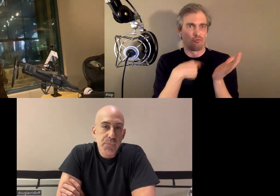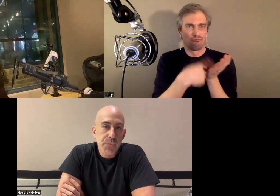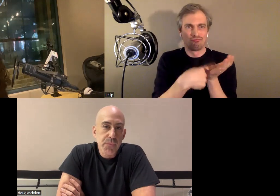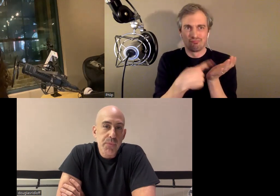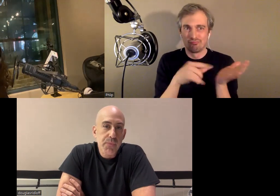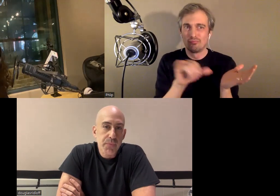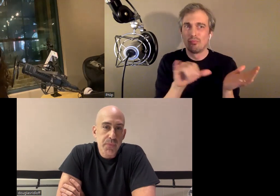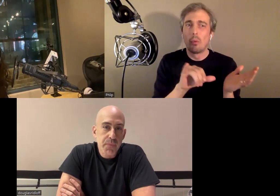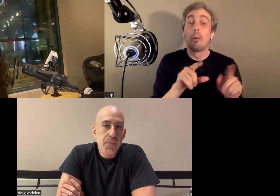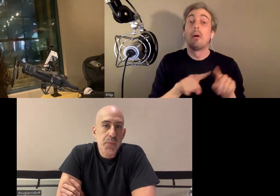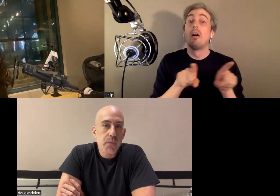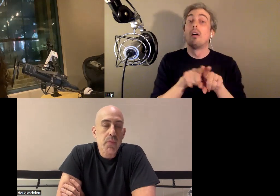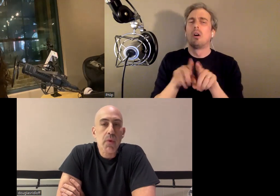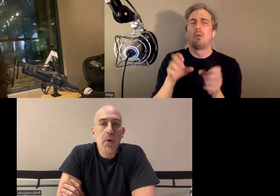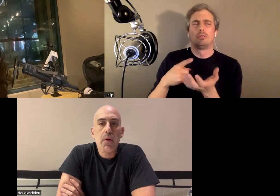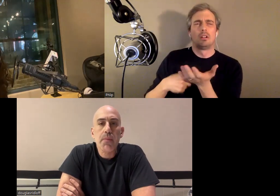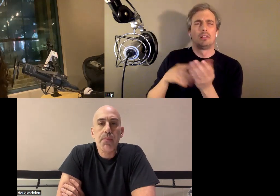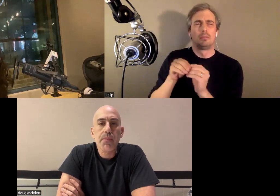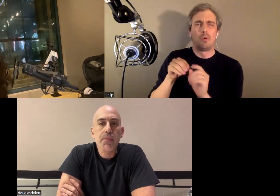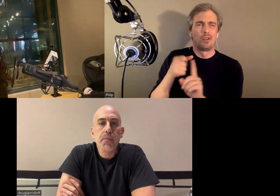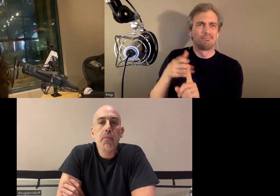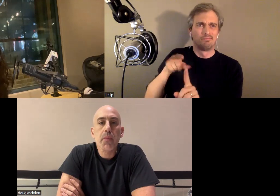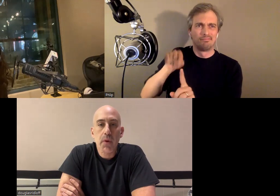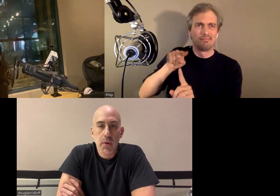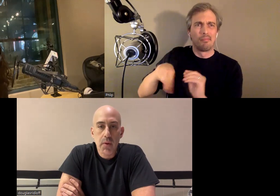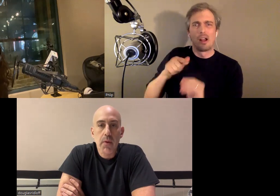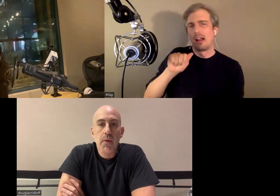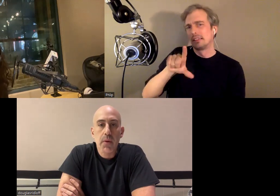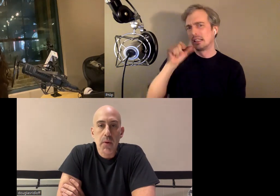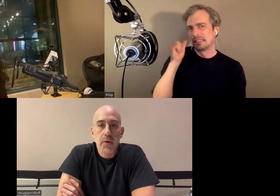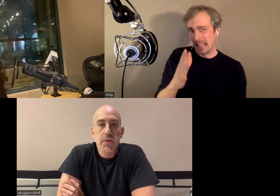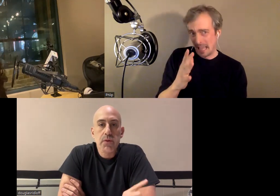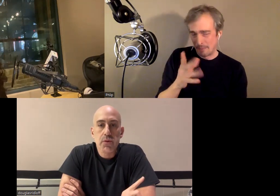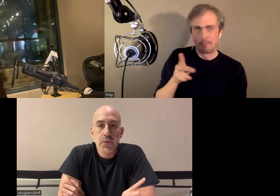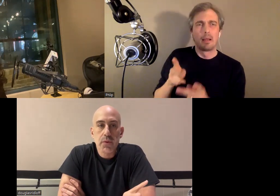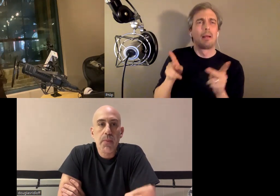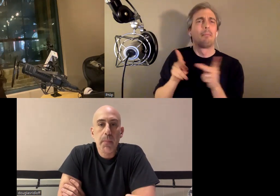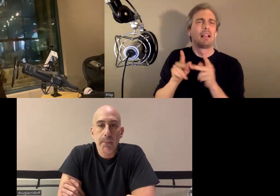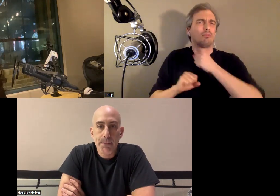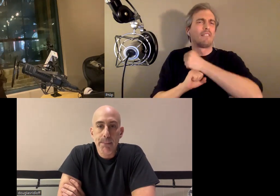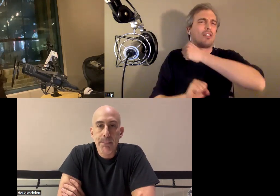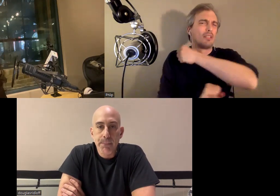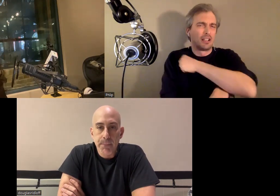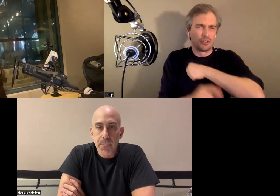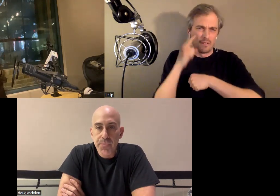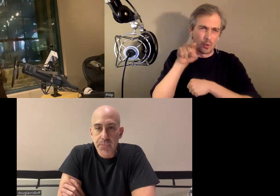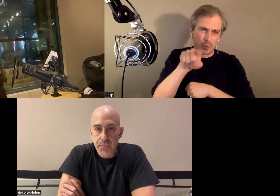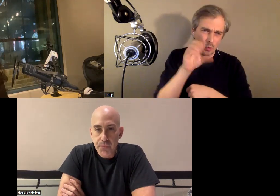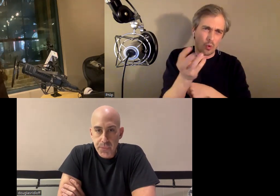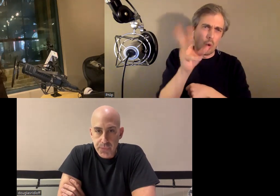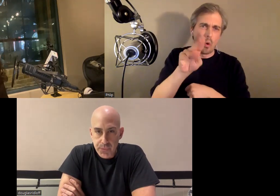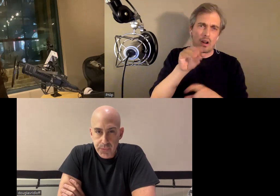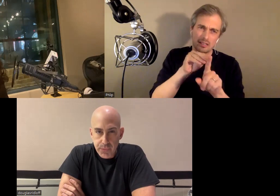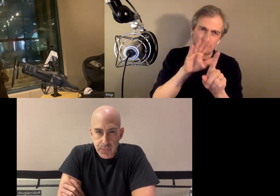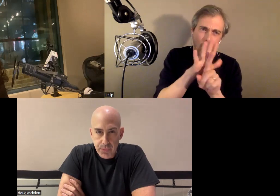about ASL Slam, which you mentioned, a place that was foundational to your own exposure and